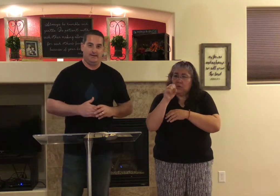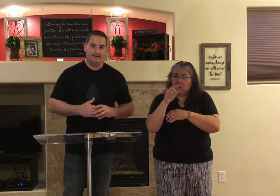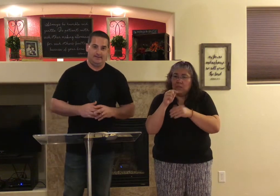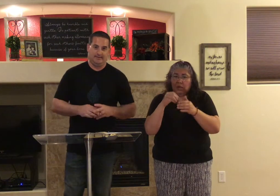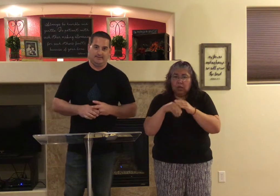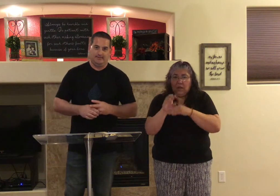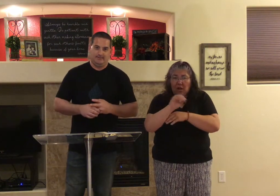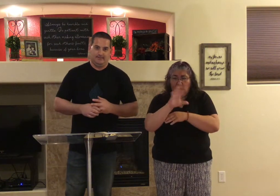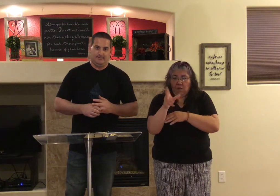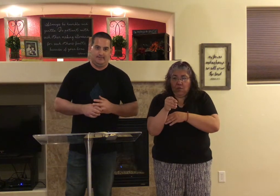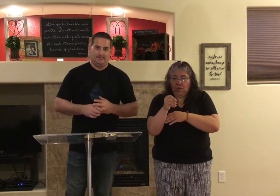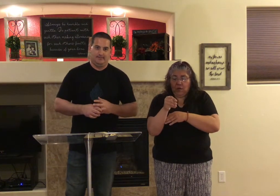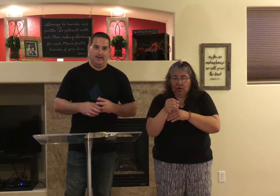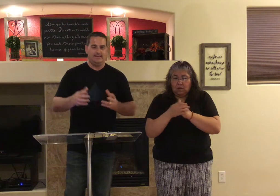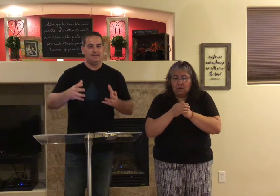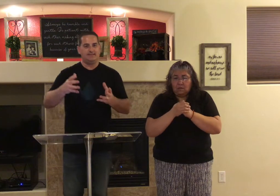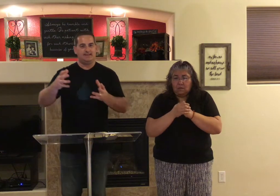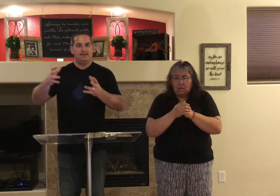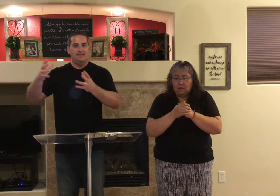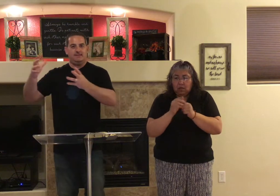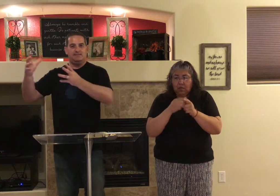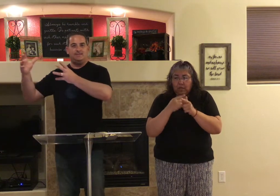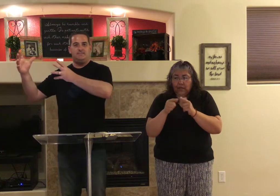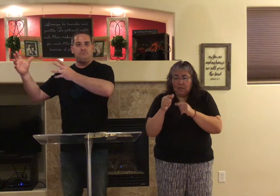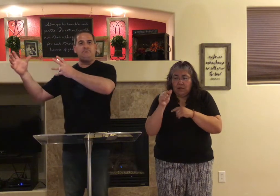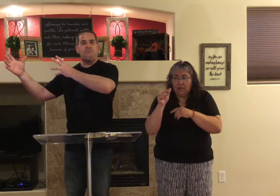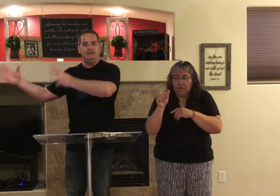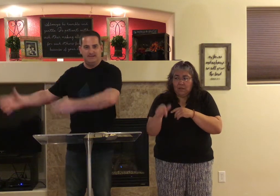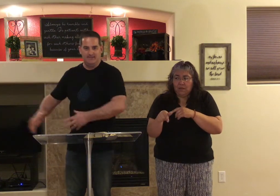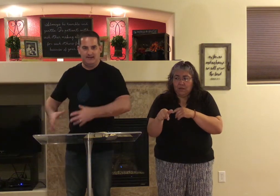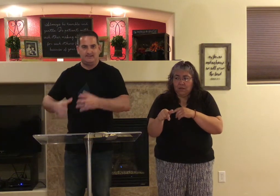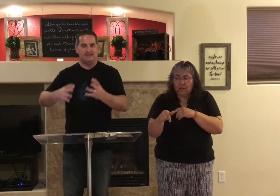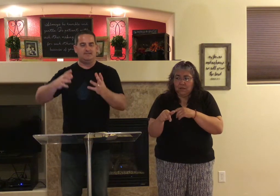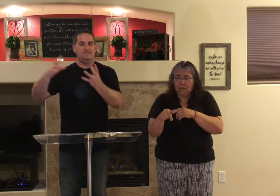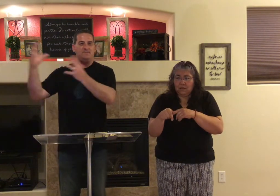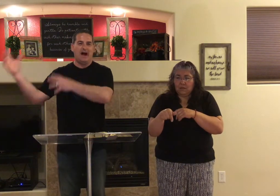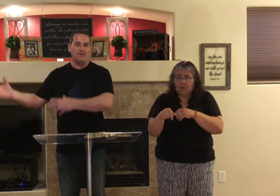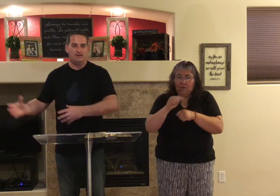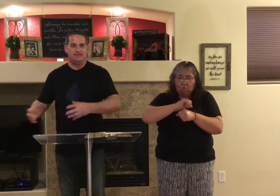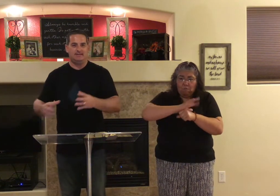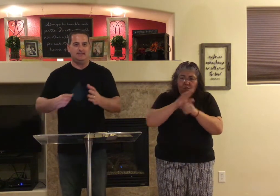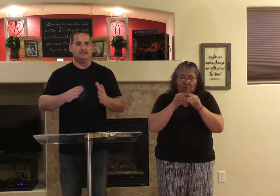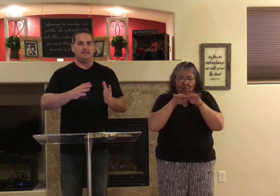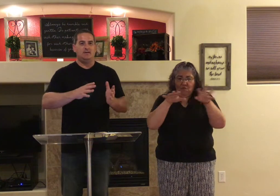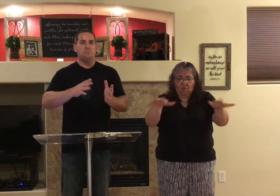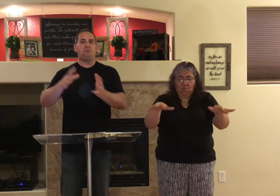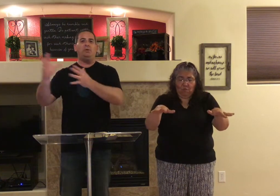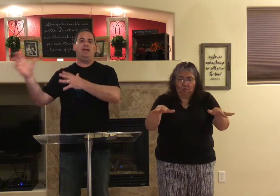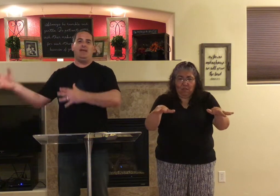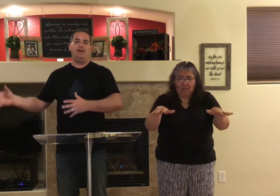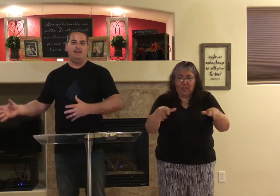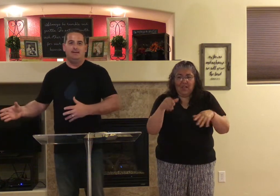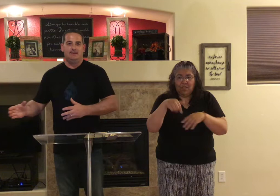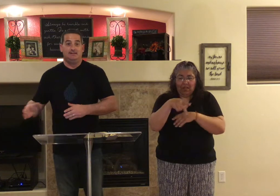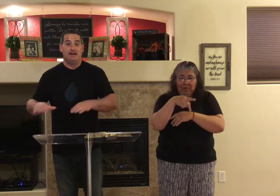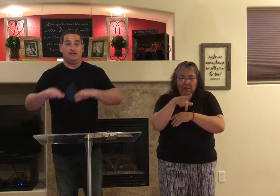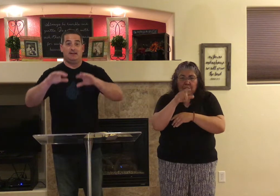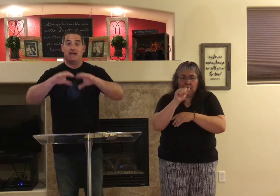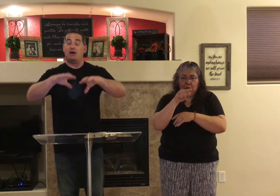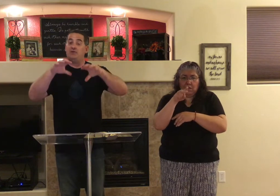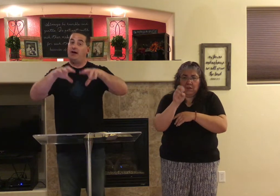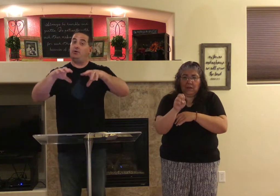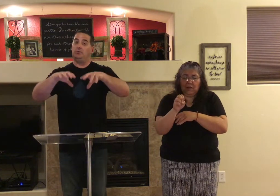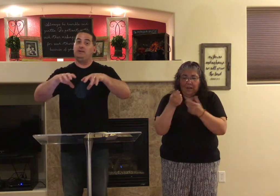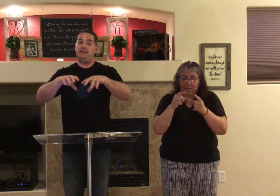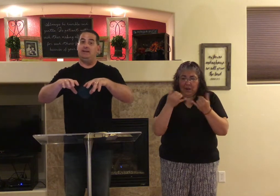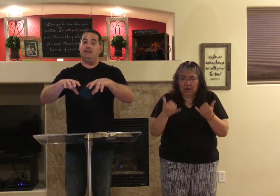Africa. And then this pandemic, this virus, this plague is happening